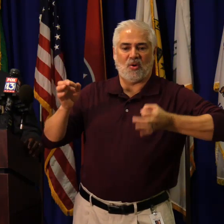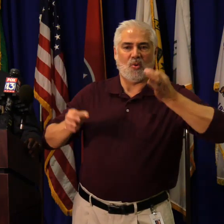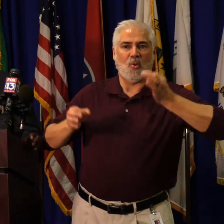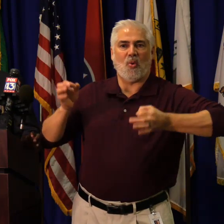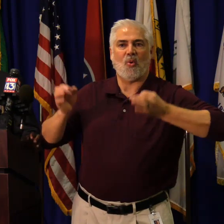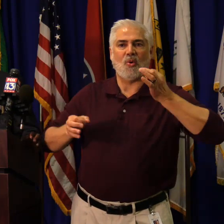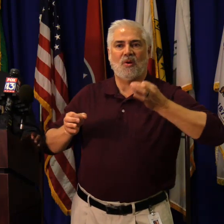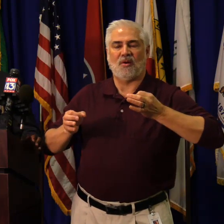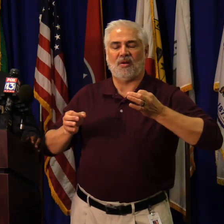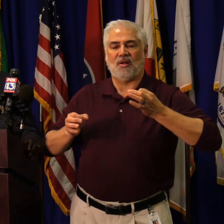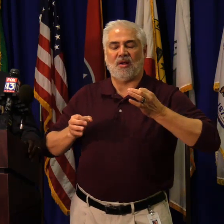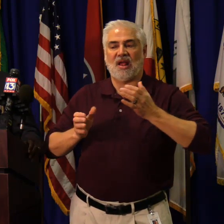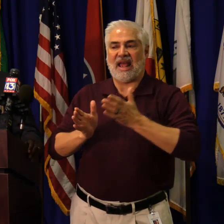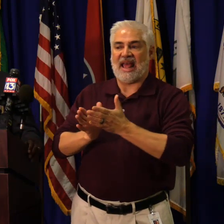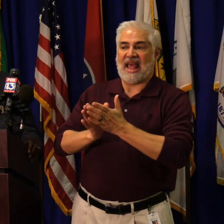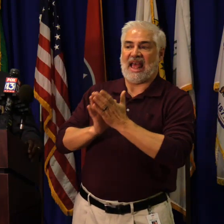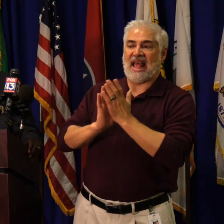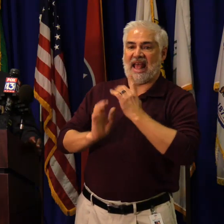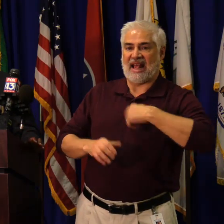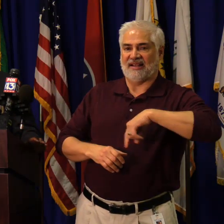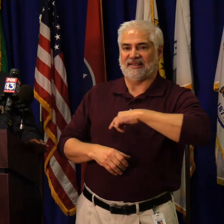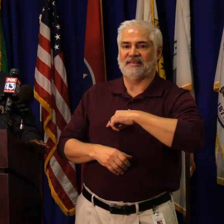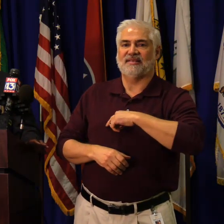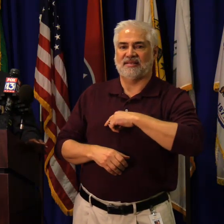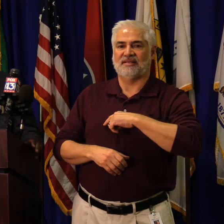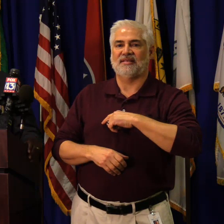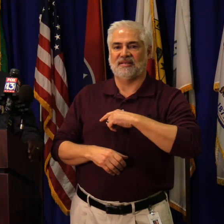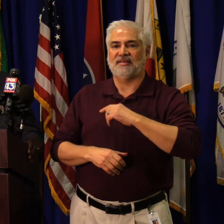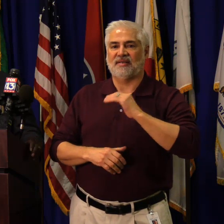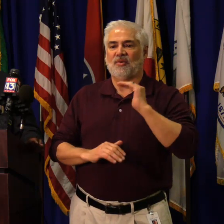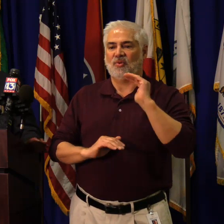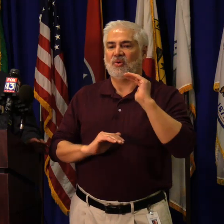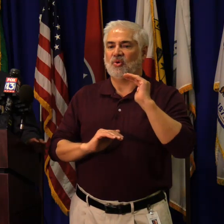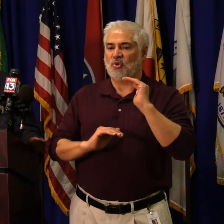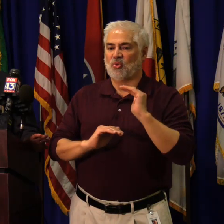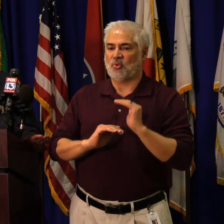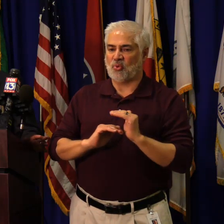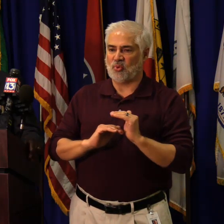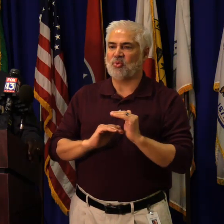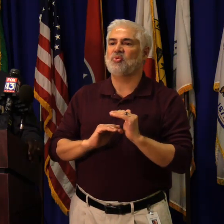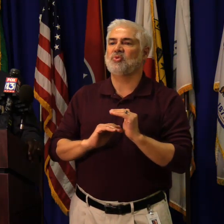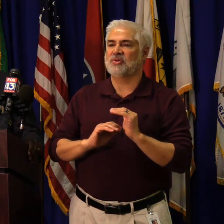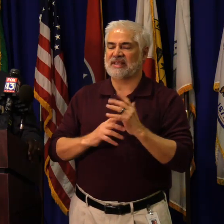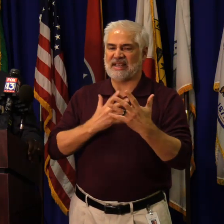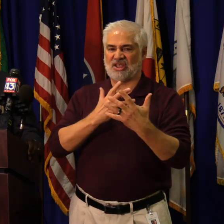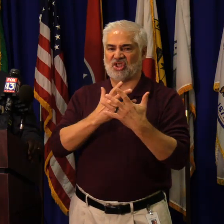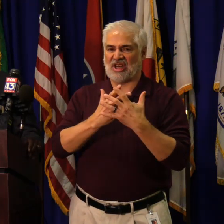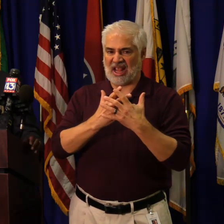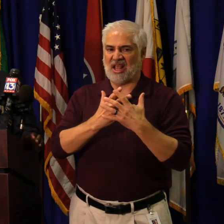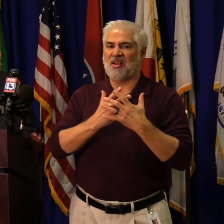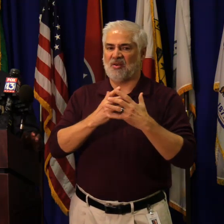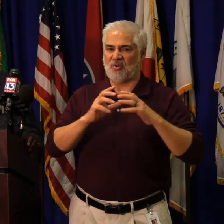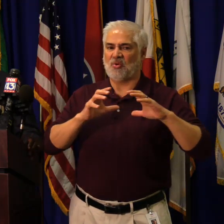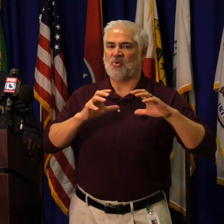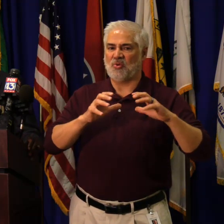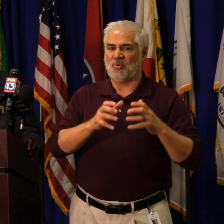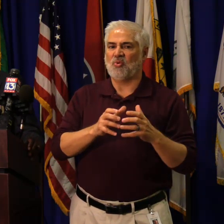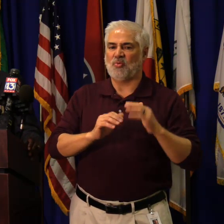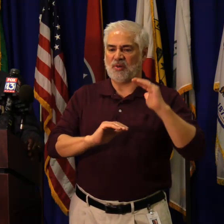requested that we make efforts to reduce the jail population. Many of the folks that are detained in our current jail population